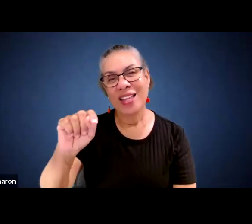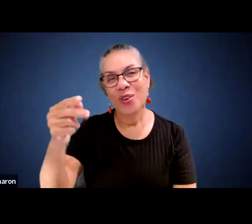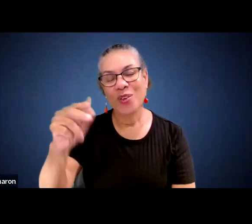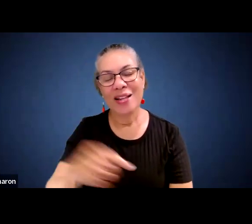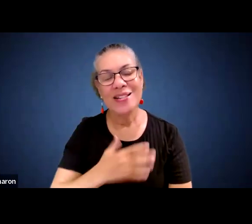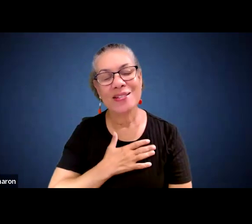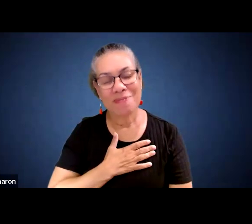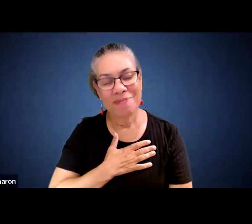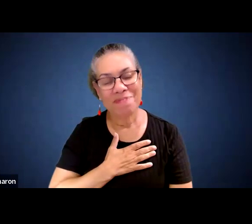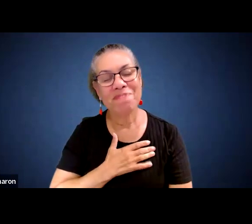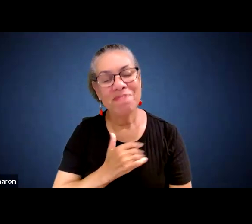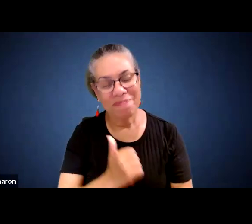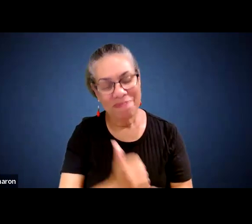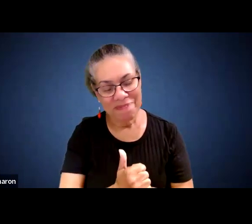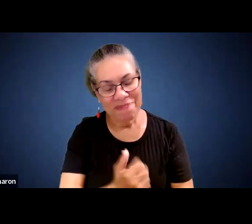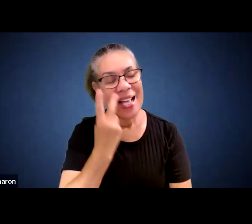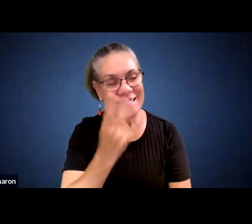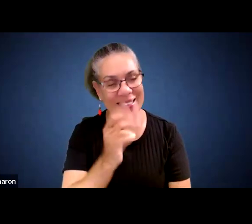yeah.